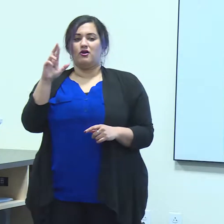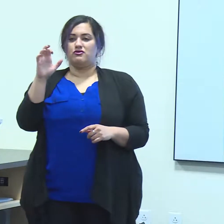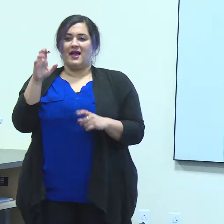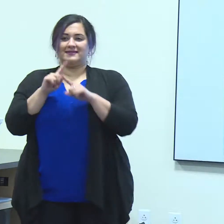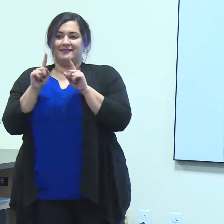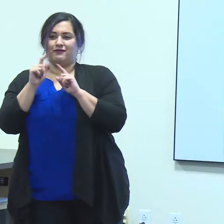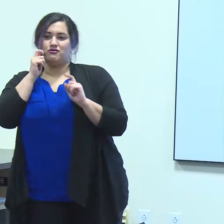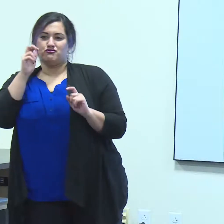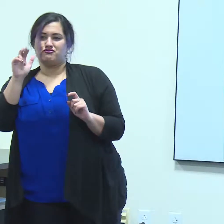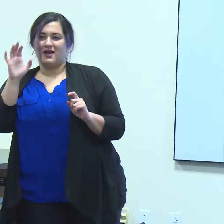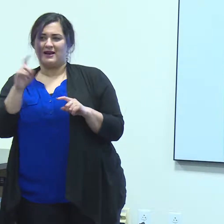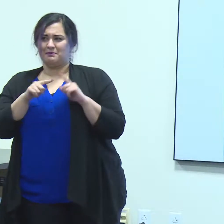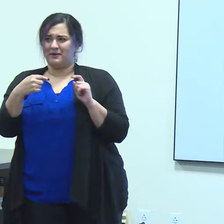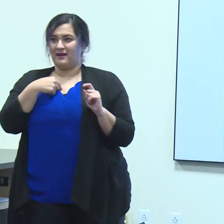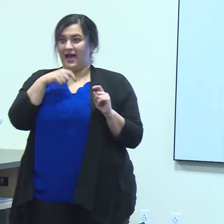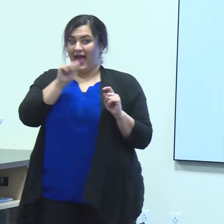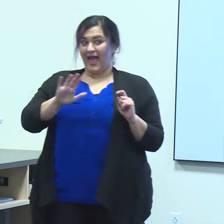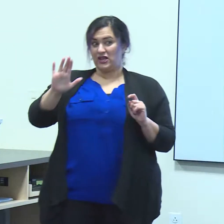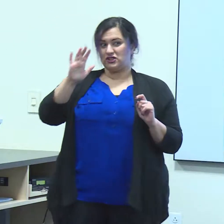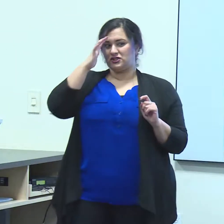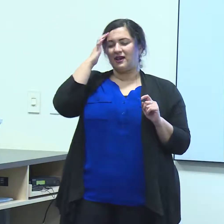for different races."